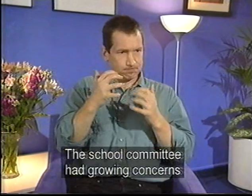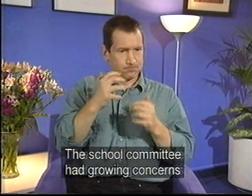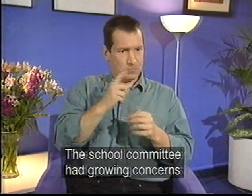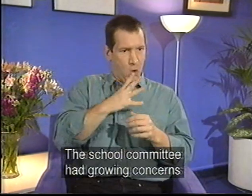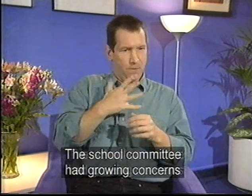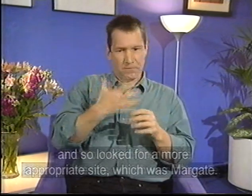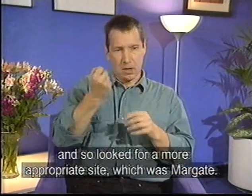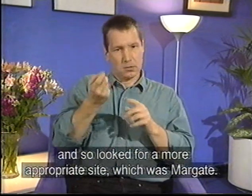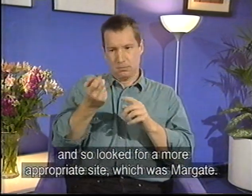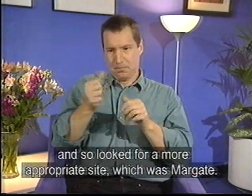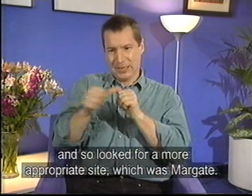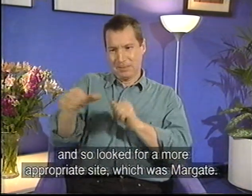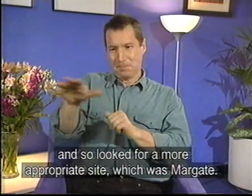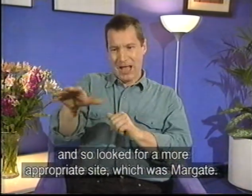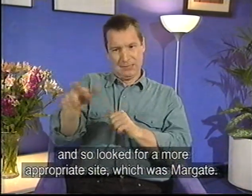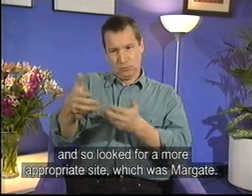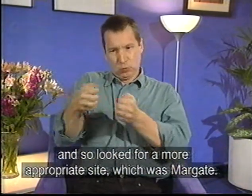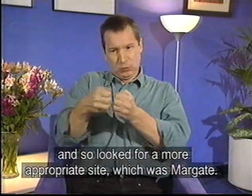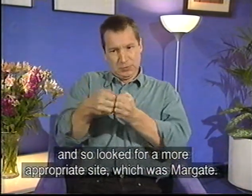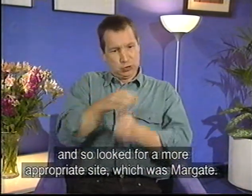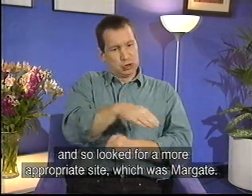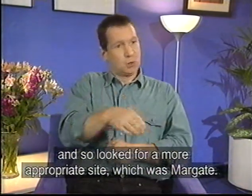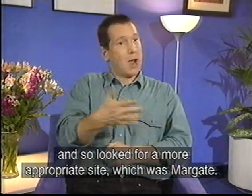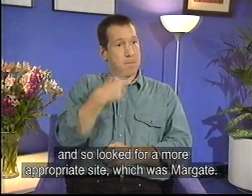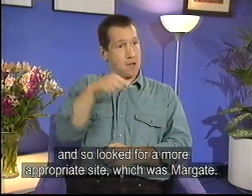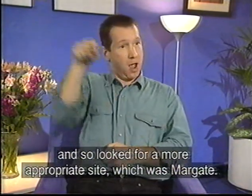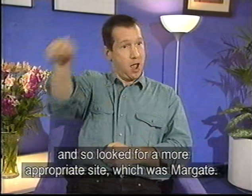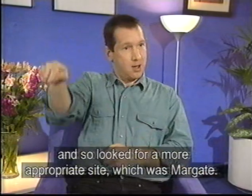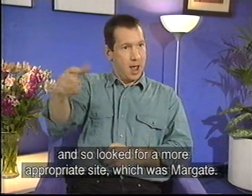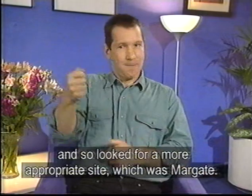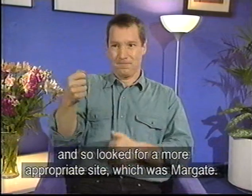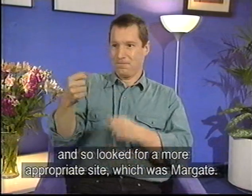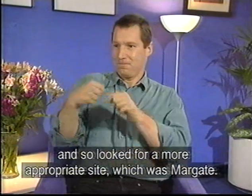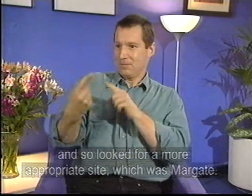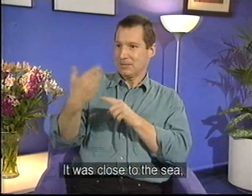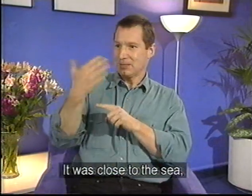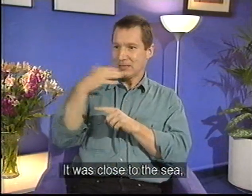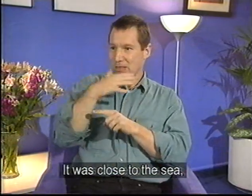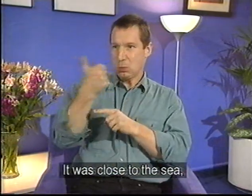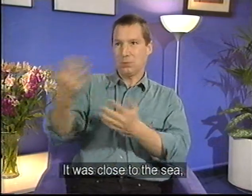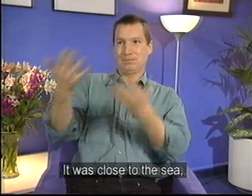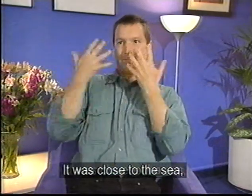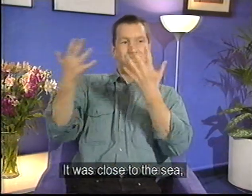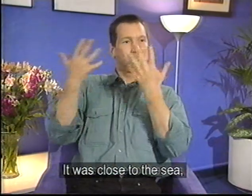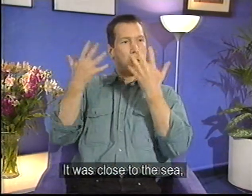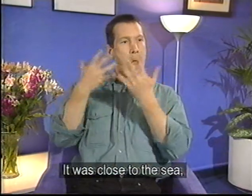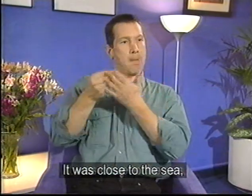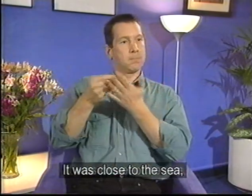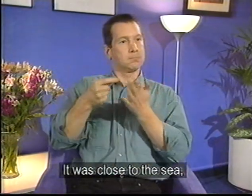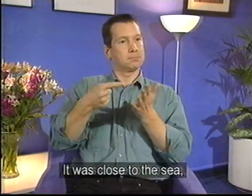had growing concerns and so looked for a more appropriate site, which was Margate. It was close to the sea and the air helped to alleviate